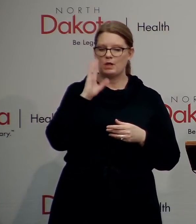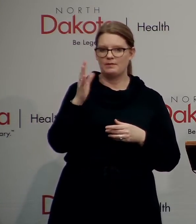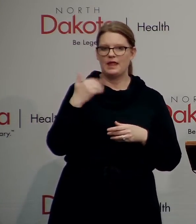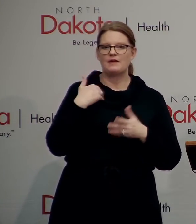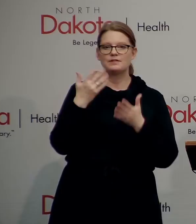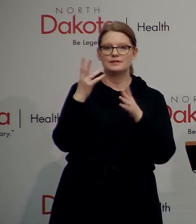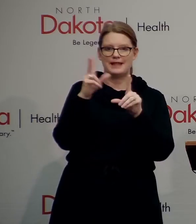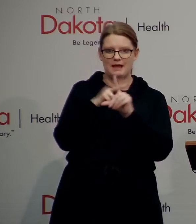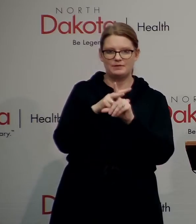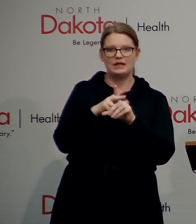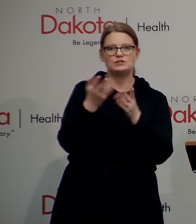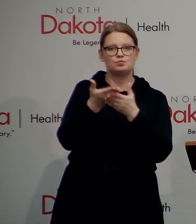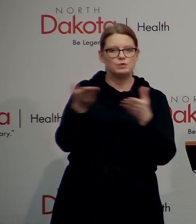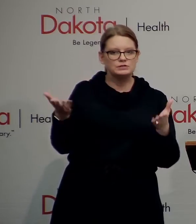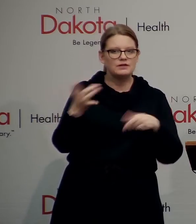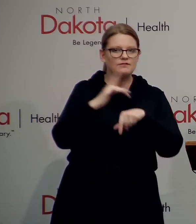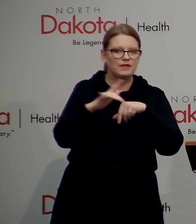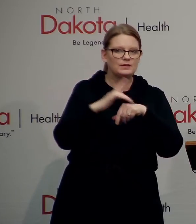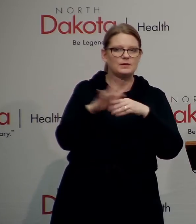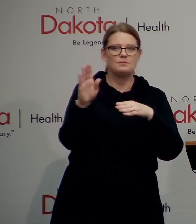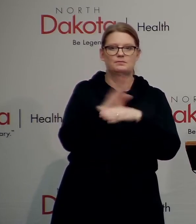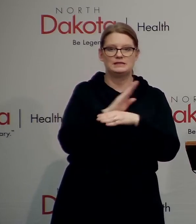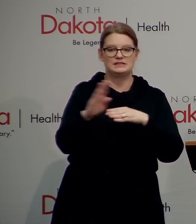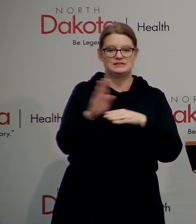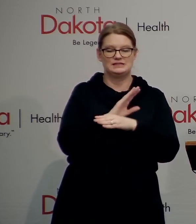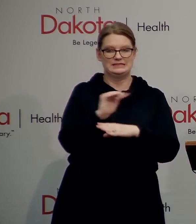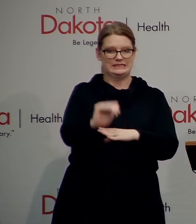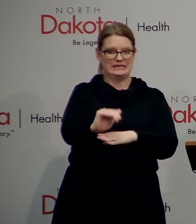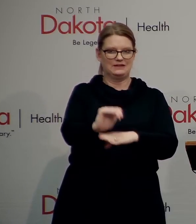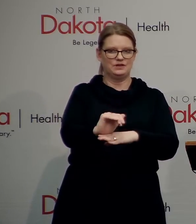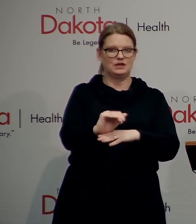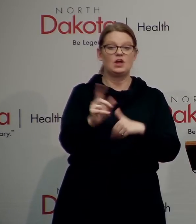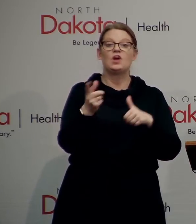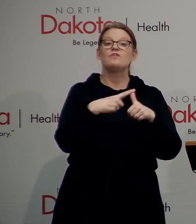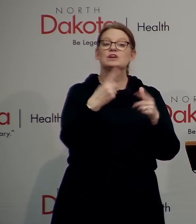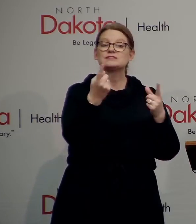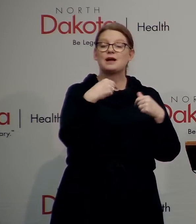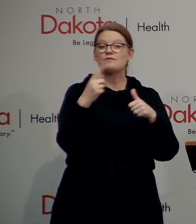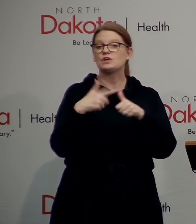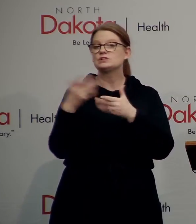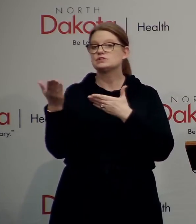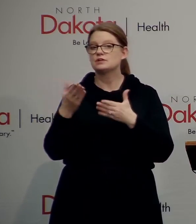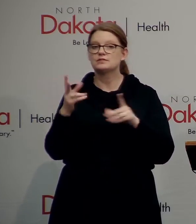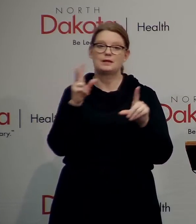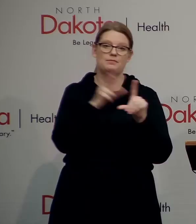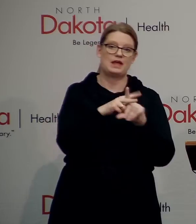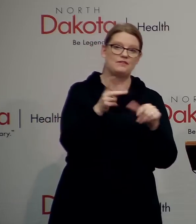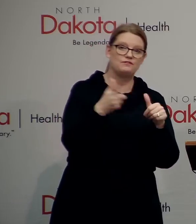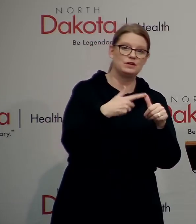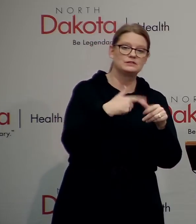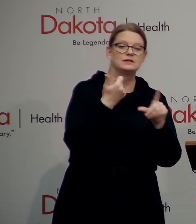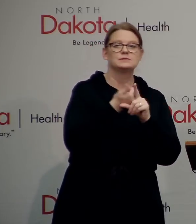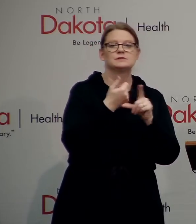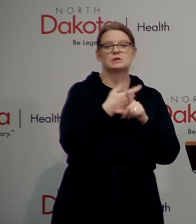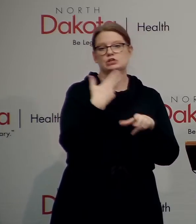application resources available to businesses as soon as this evening. It's first come, first serve. Those that apply first will experience shorter wait times